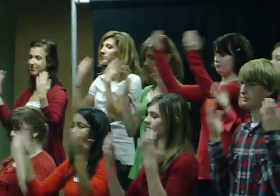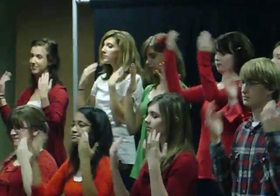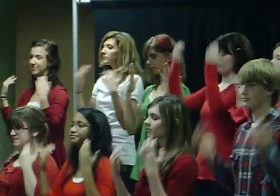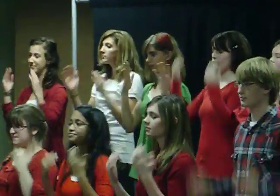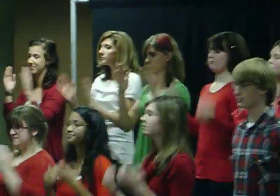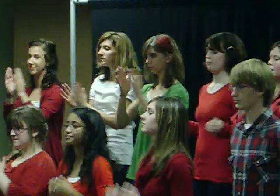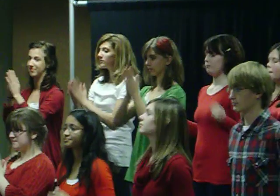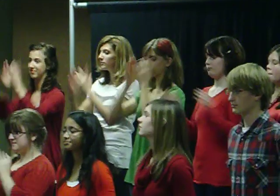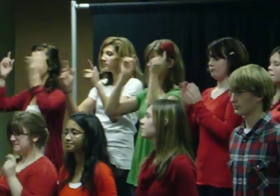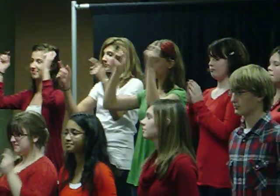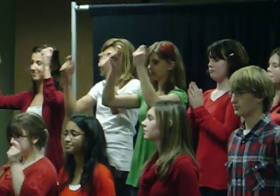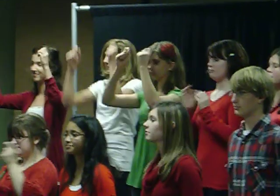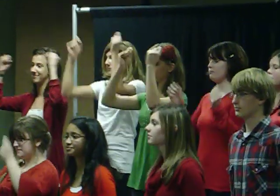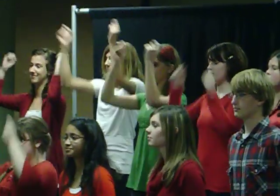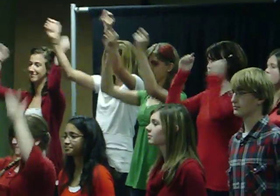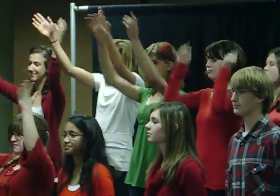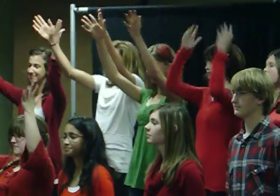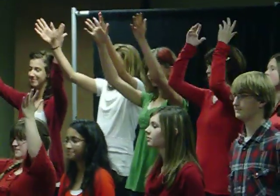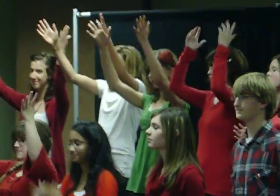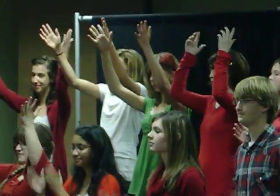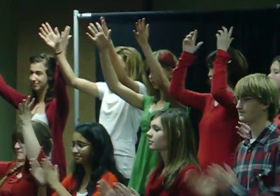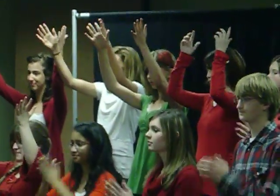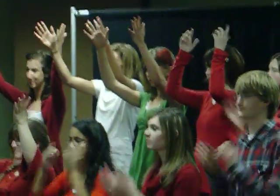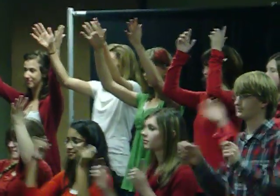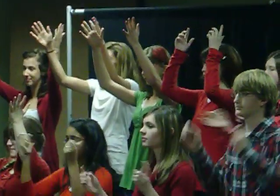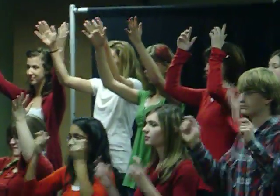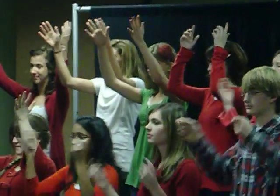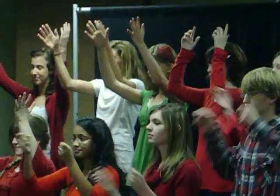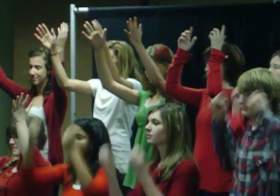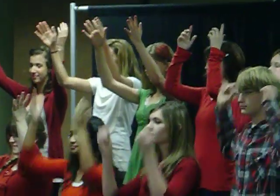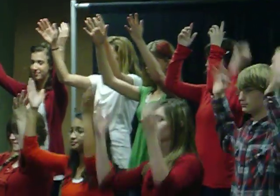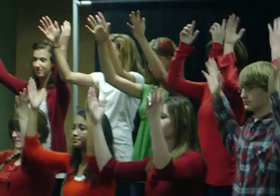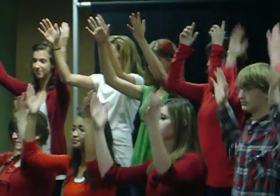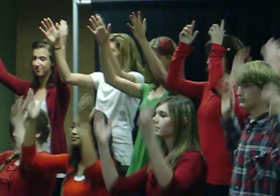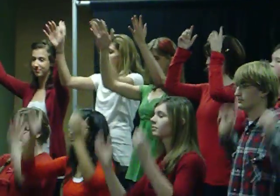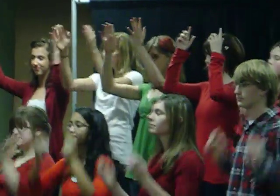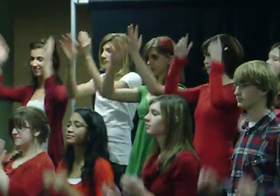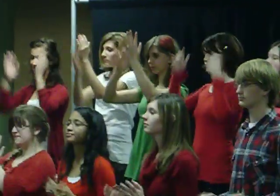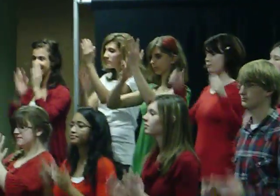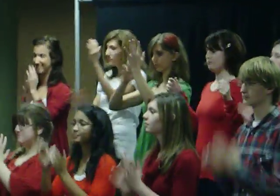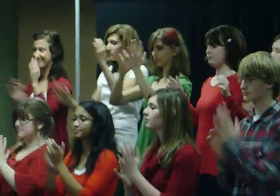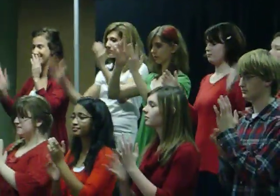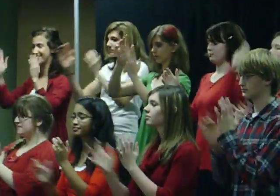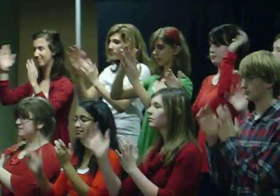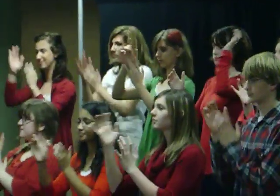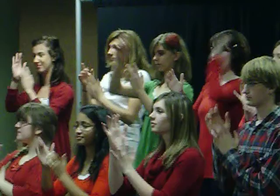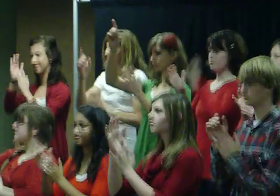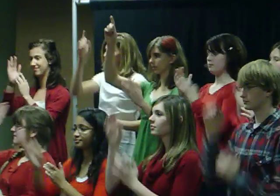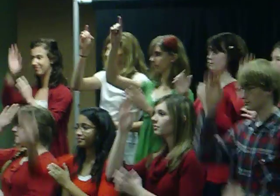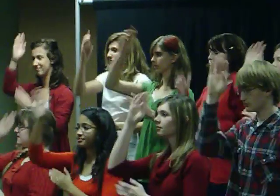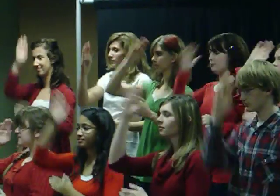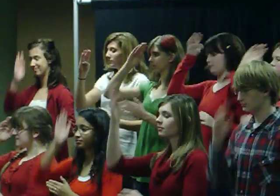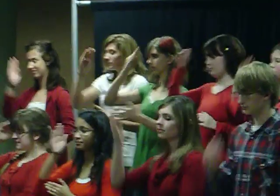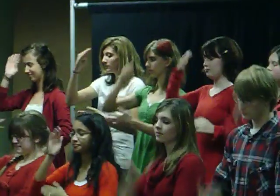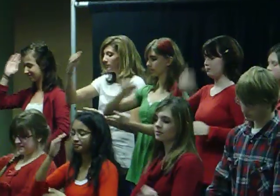Alleluia, Alleluia It is Jesus the